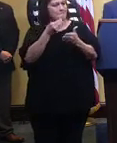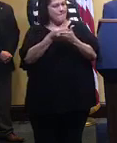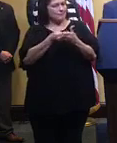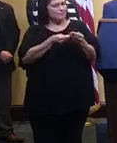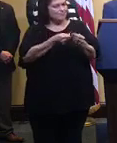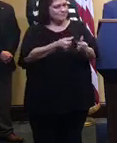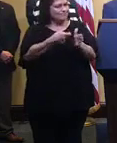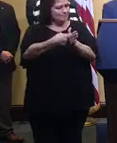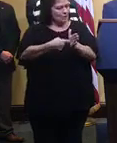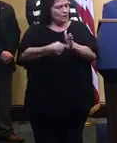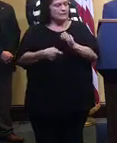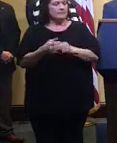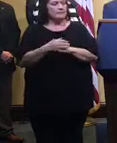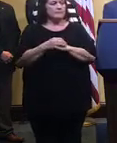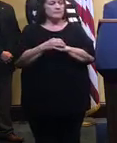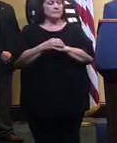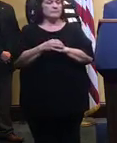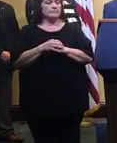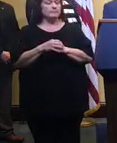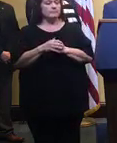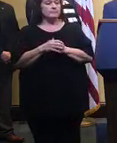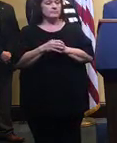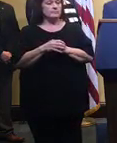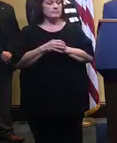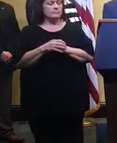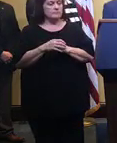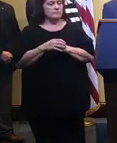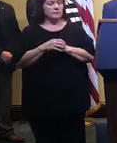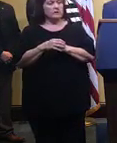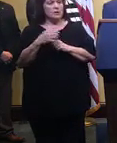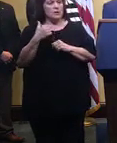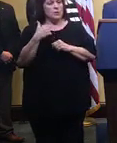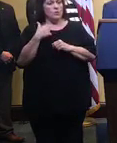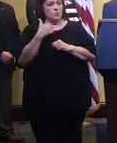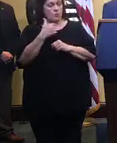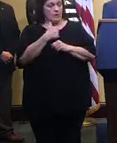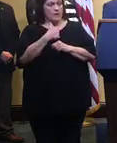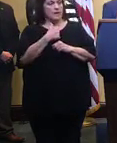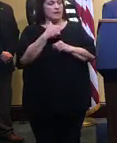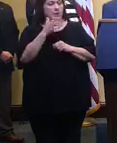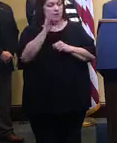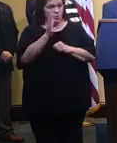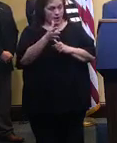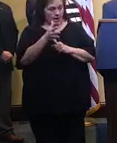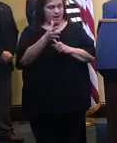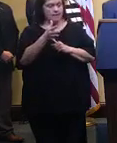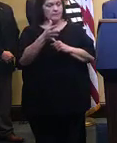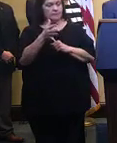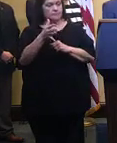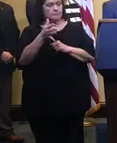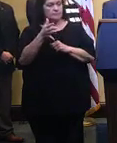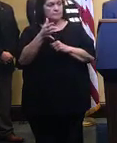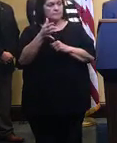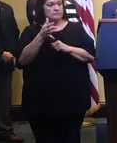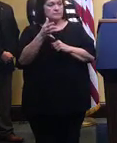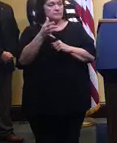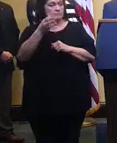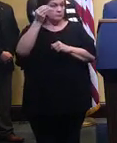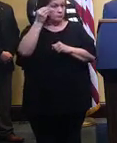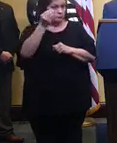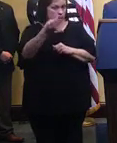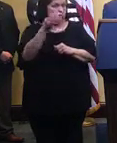we start that effort, we're going to come back to you and talk to you as we